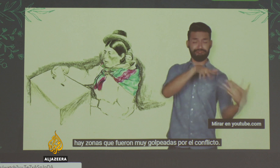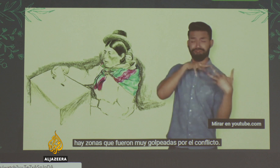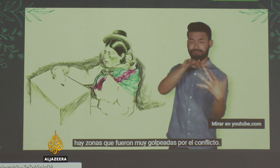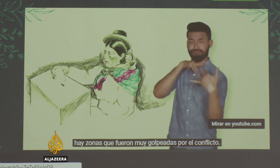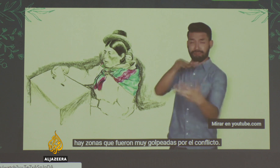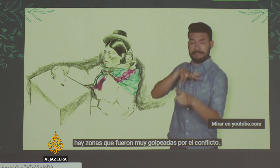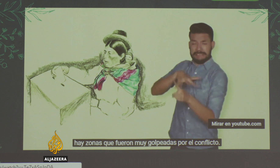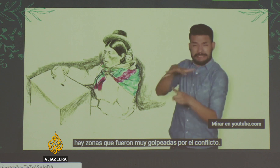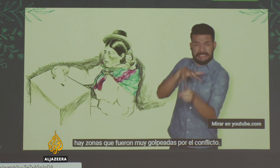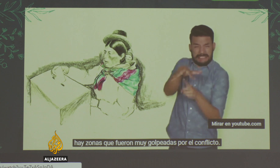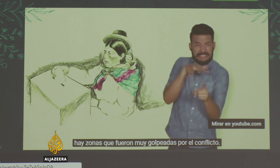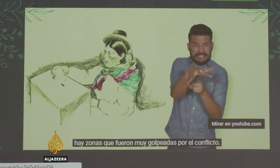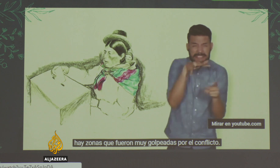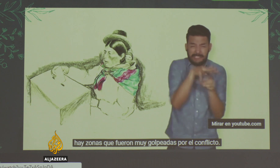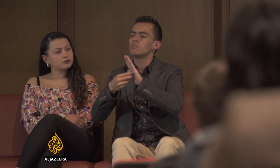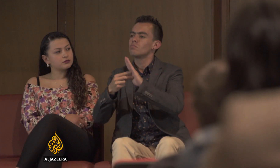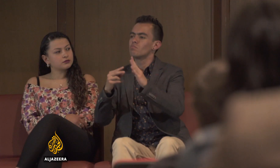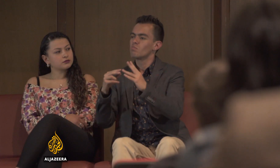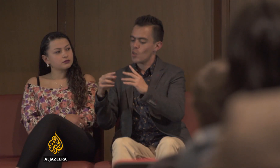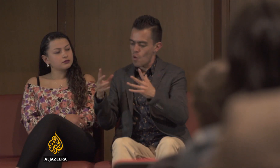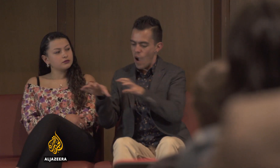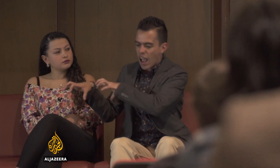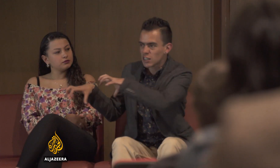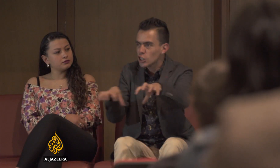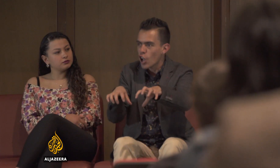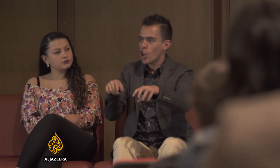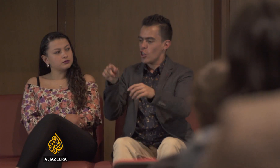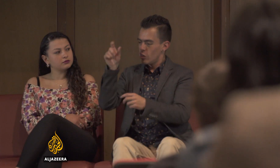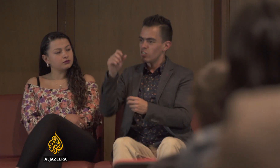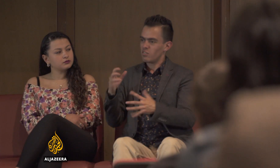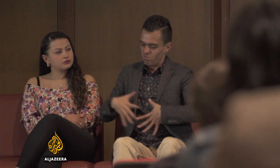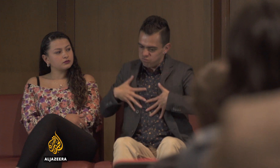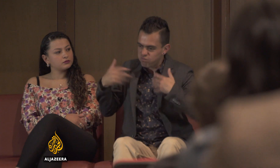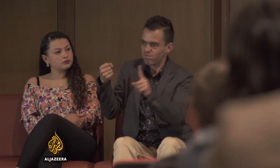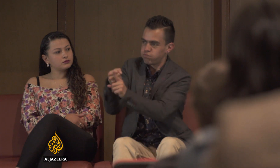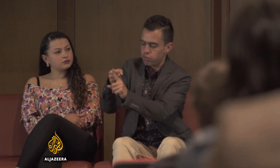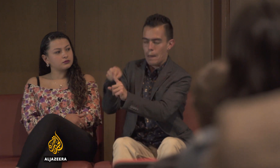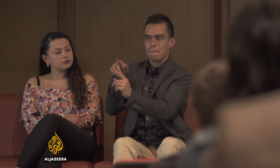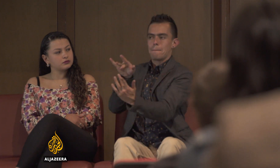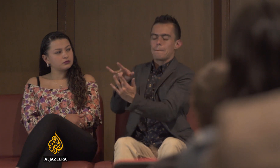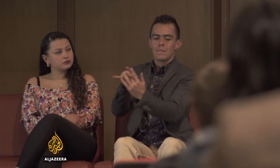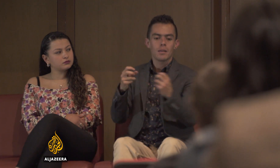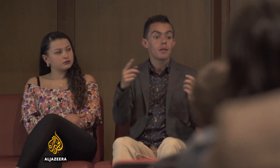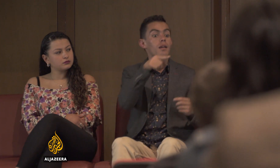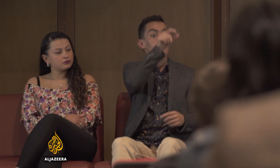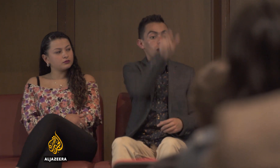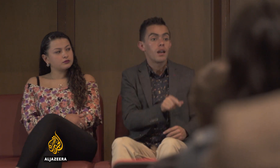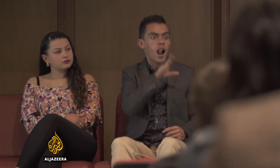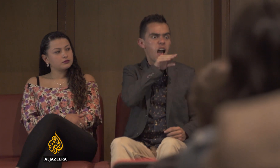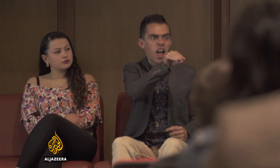These were defined in Spanish, then interpreted through signs and translated again until there was no discrepancy between the